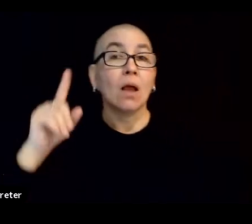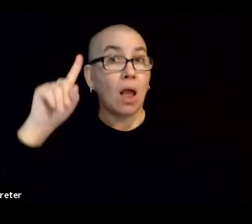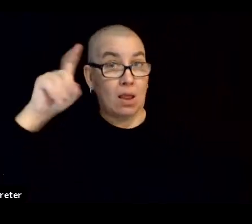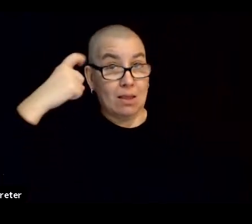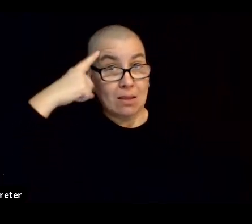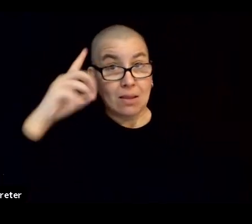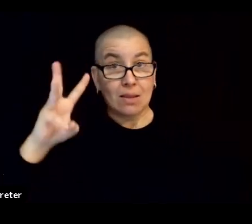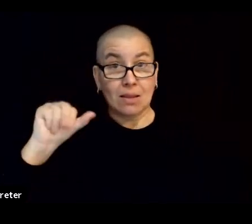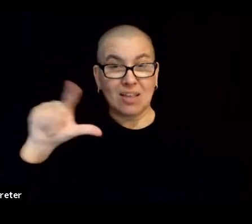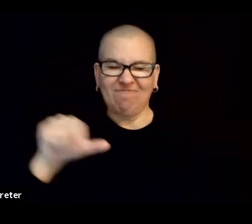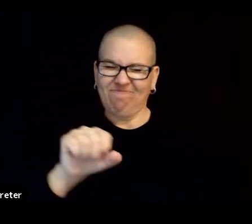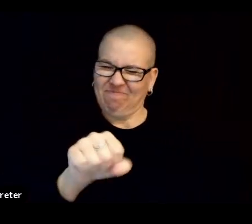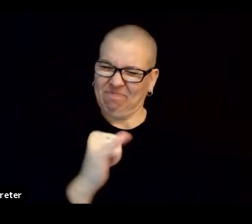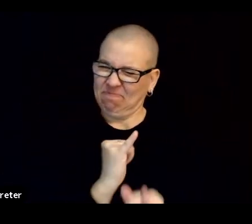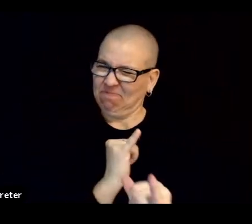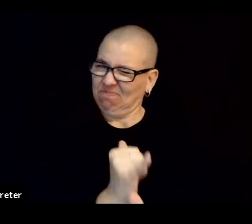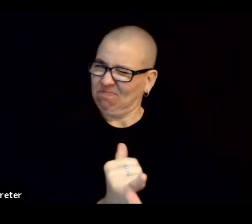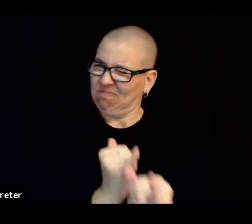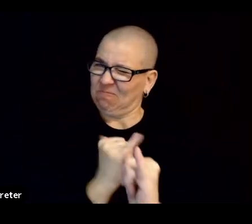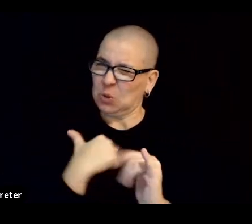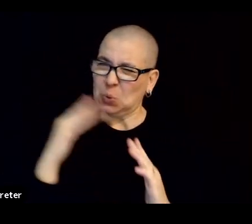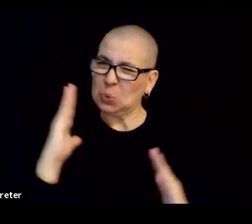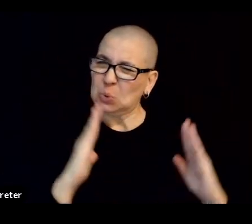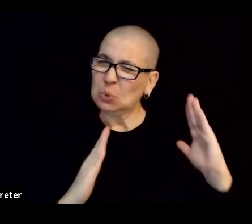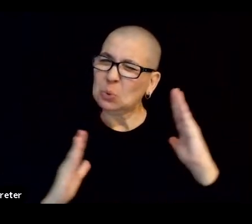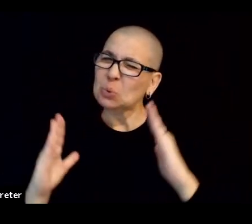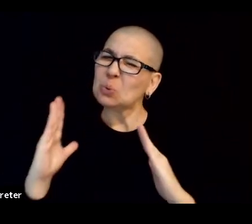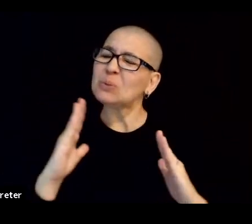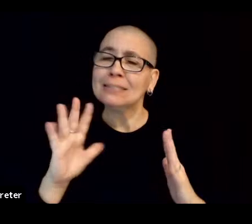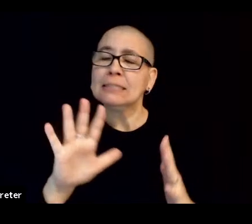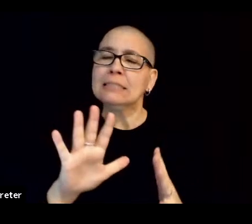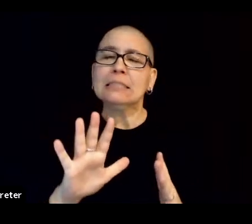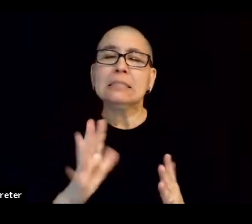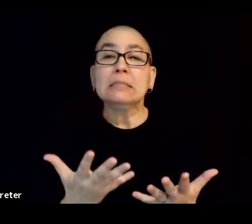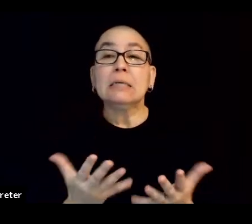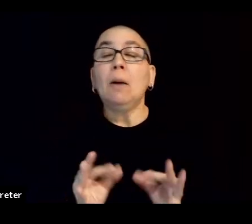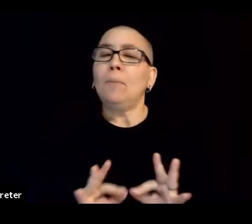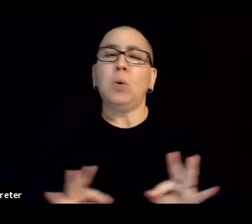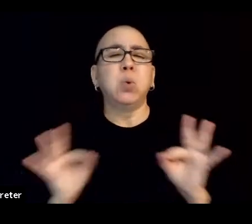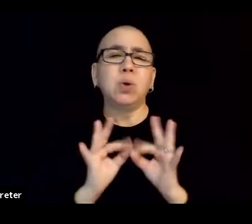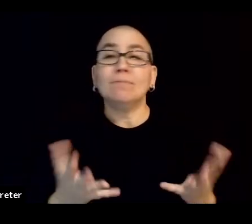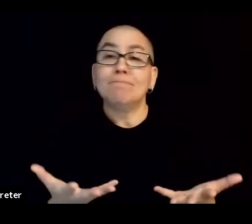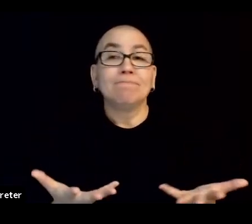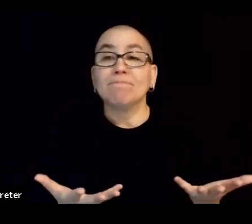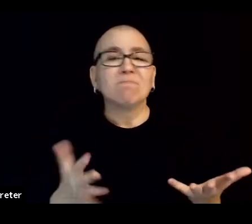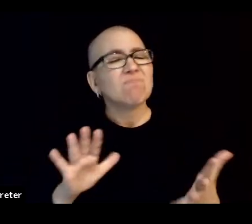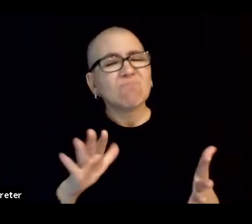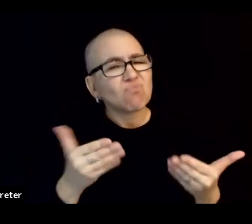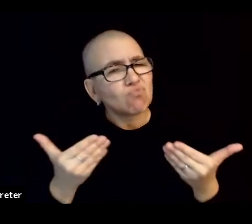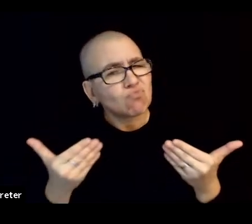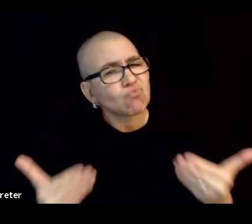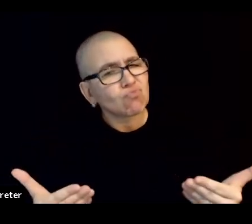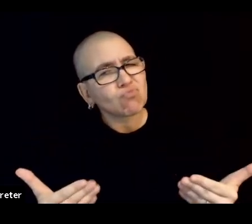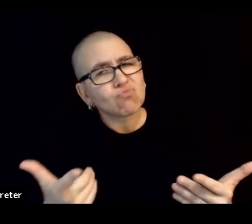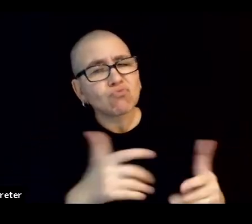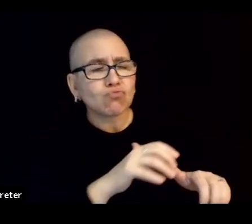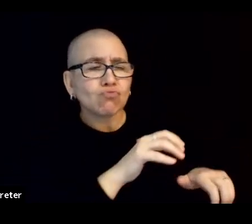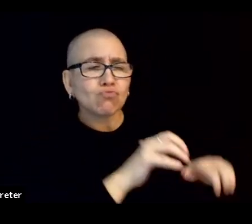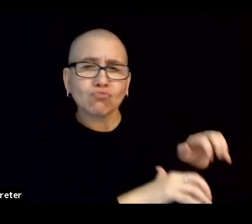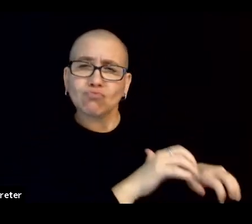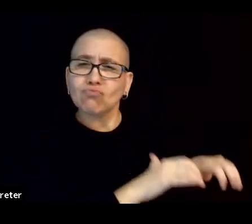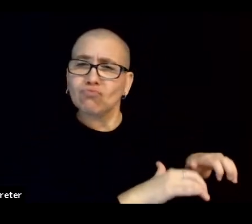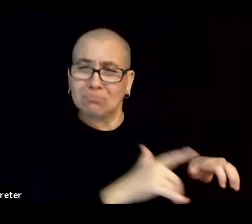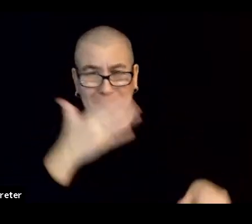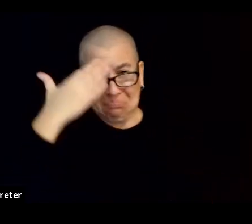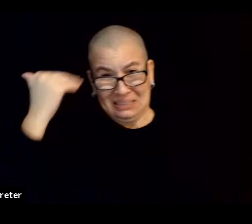because, again, we're bridging to what, we're anticipating what was rolled out by President-elect Biden, a very robust partnership with the